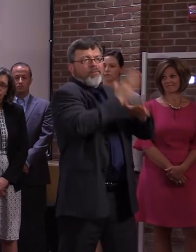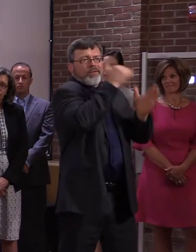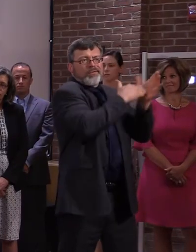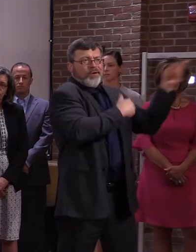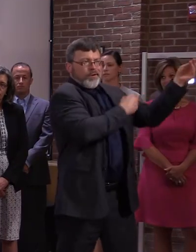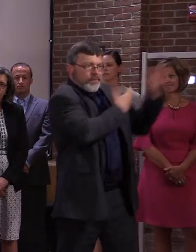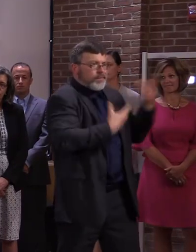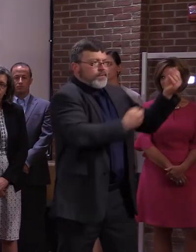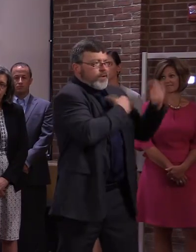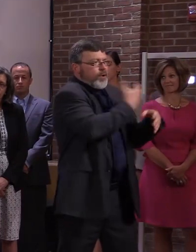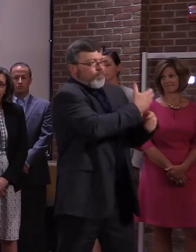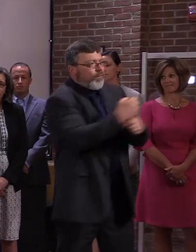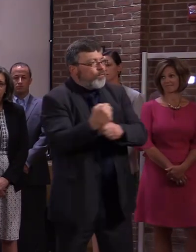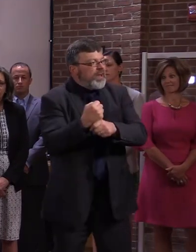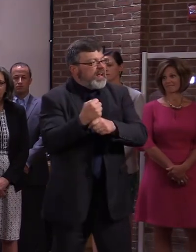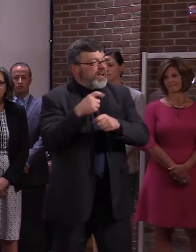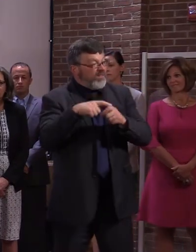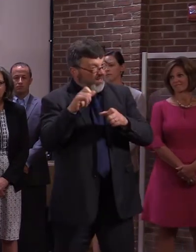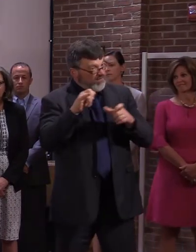state.